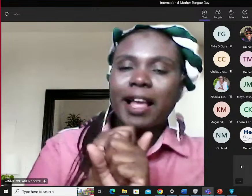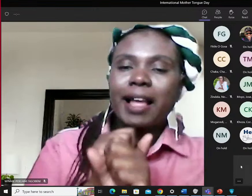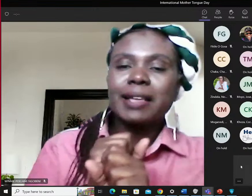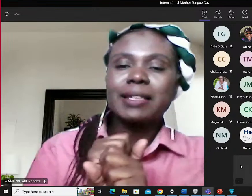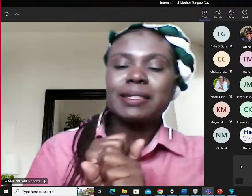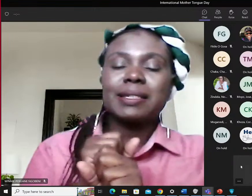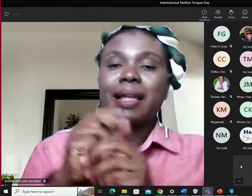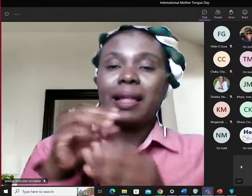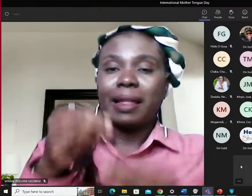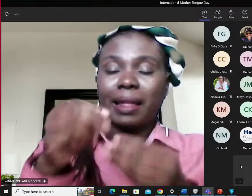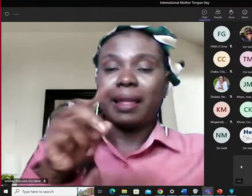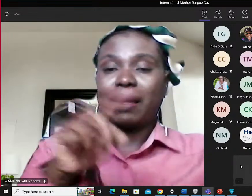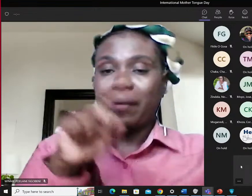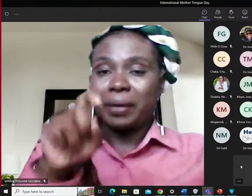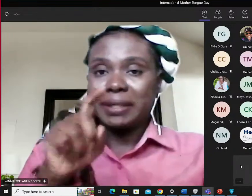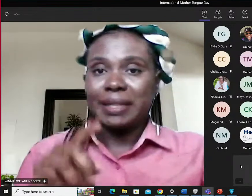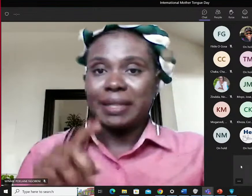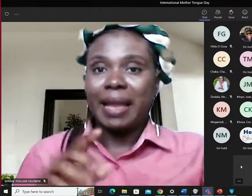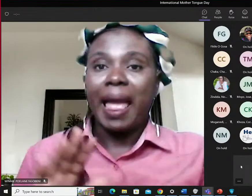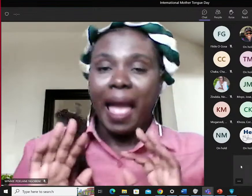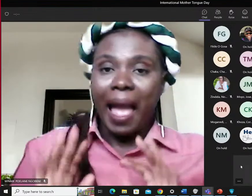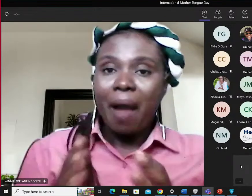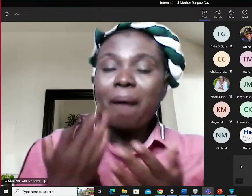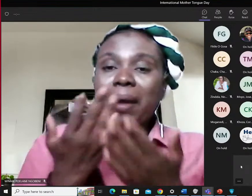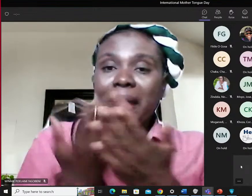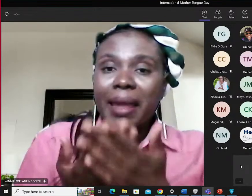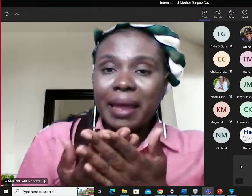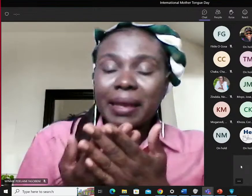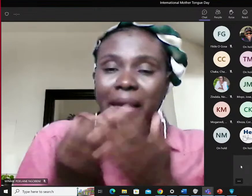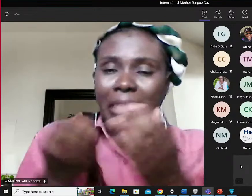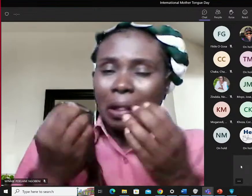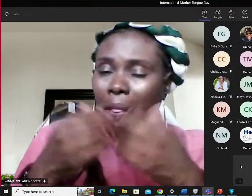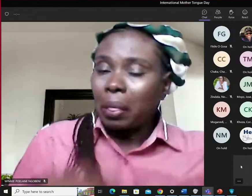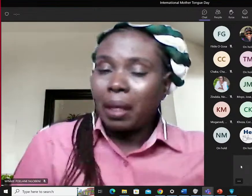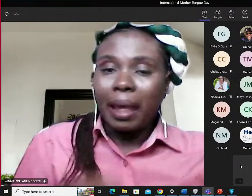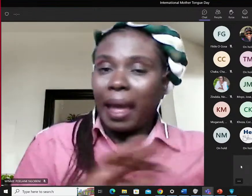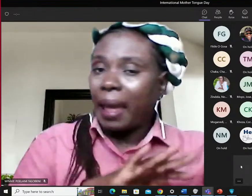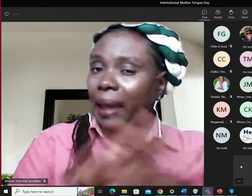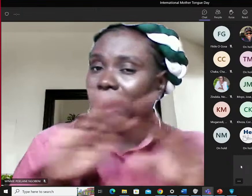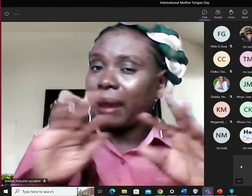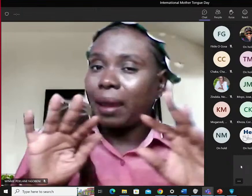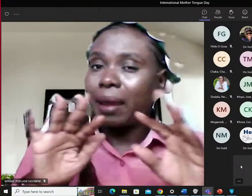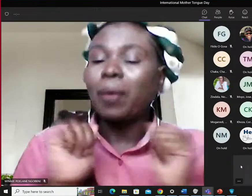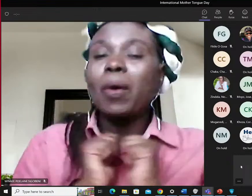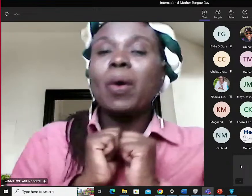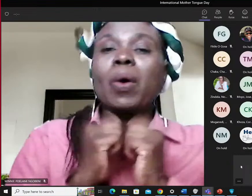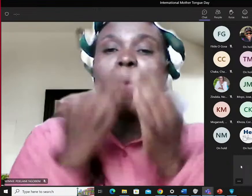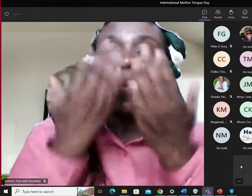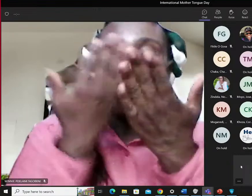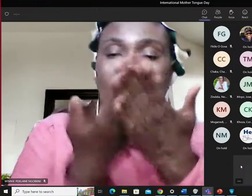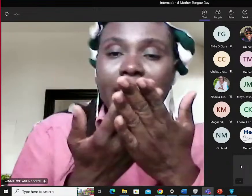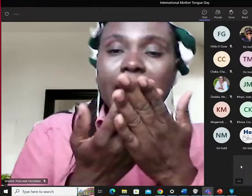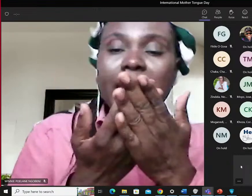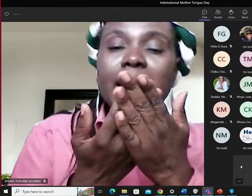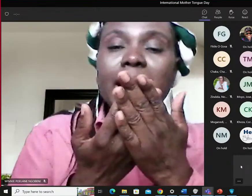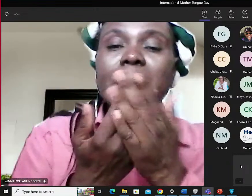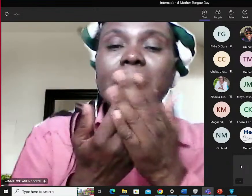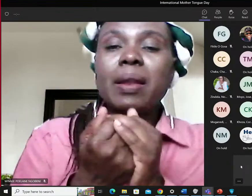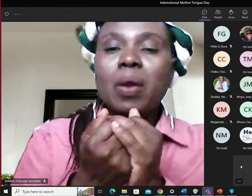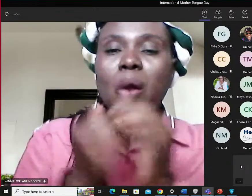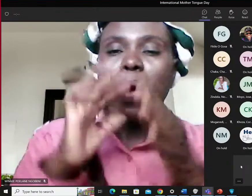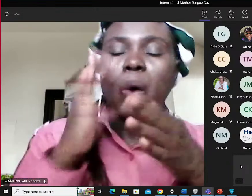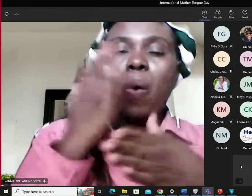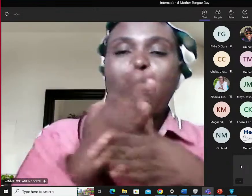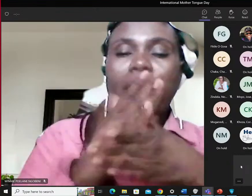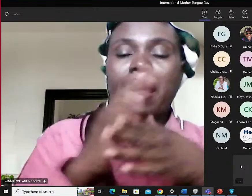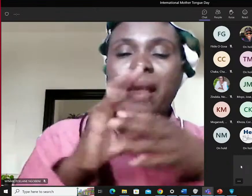do we make sure that they don't leak? But we were able, with the working together with the